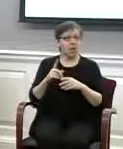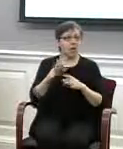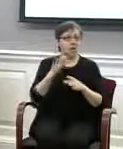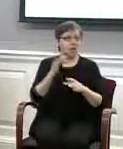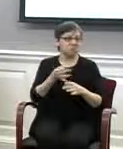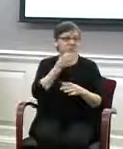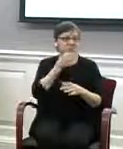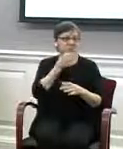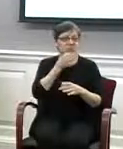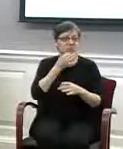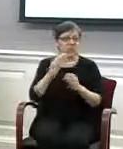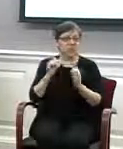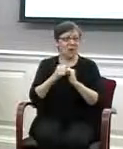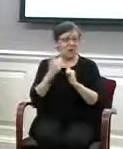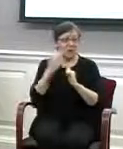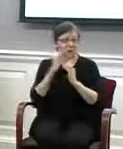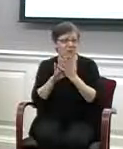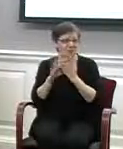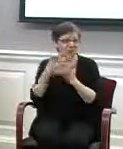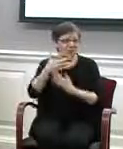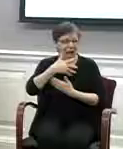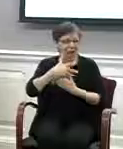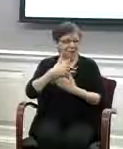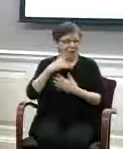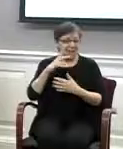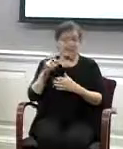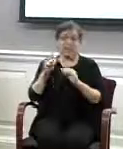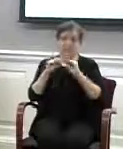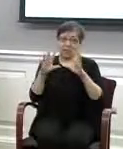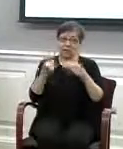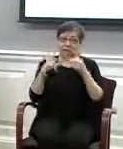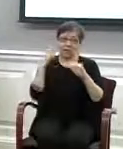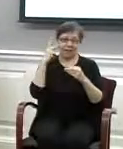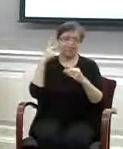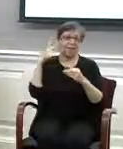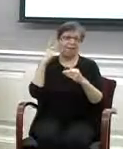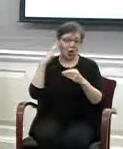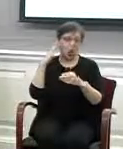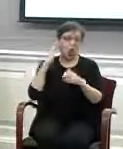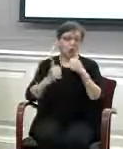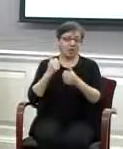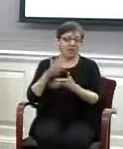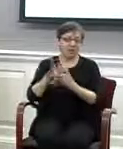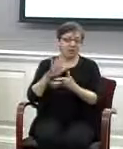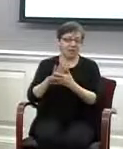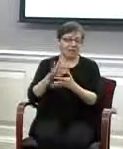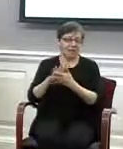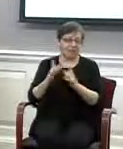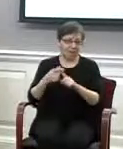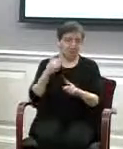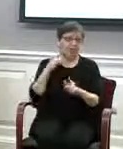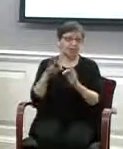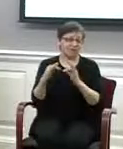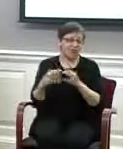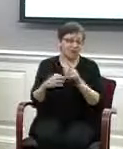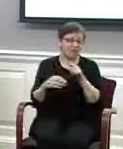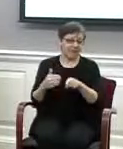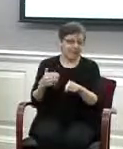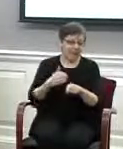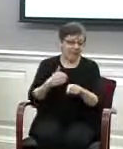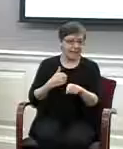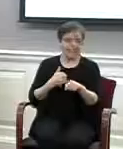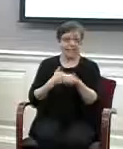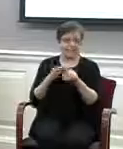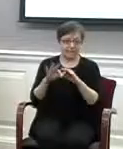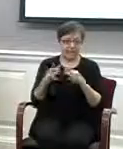very clear about the political situation, and they know which students come. You know, this one comes